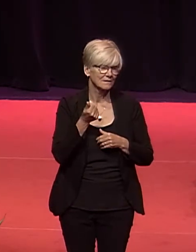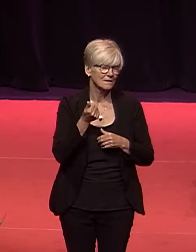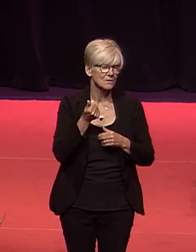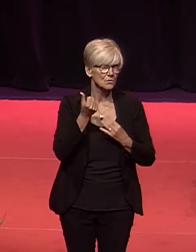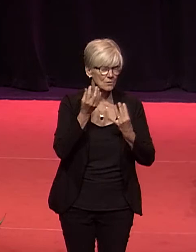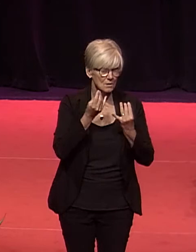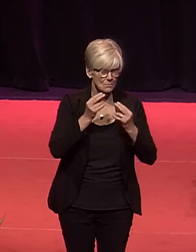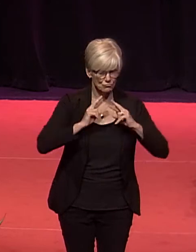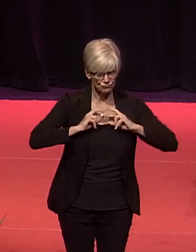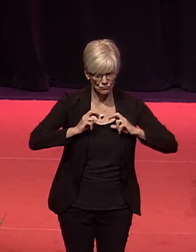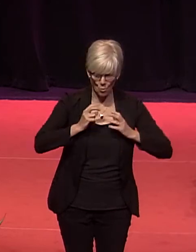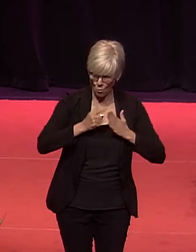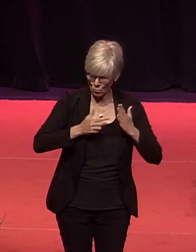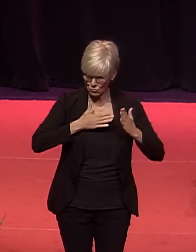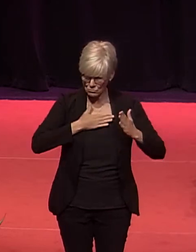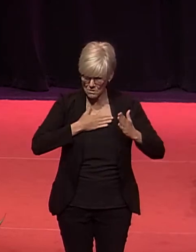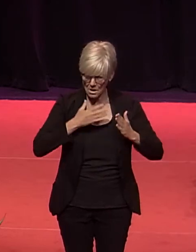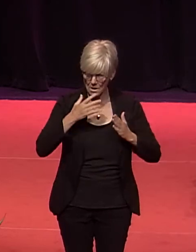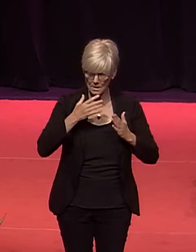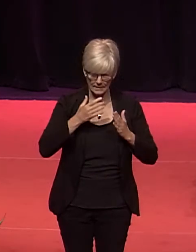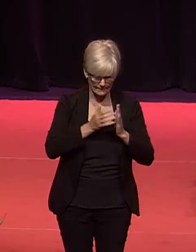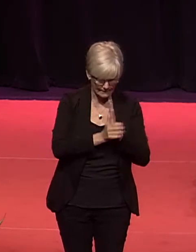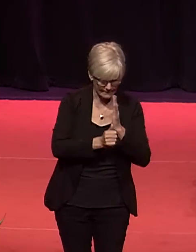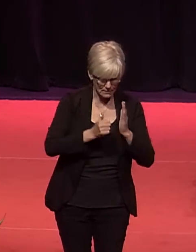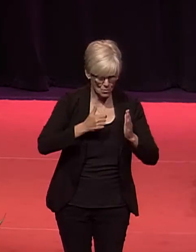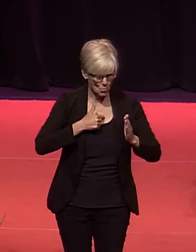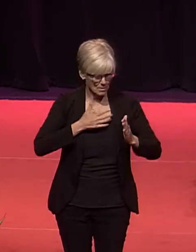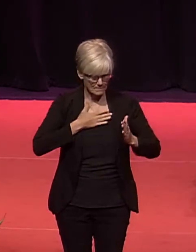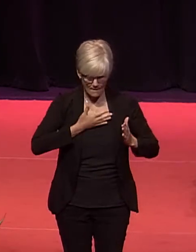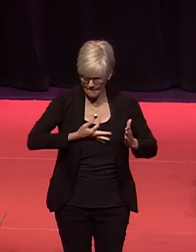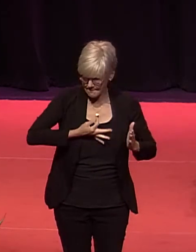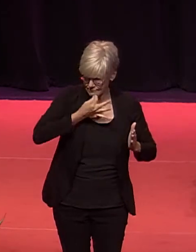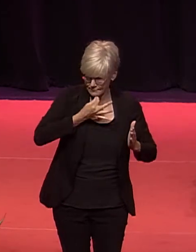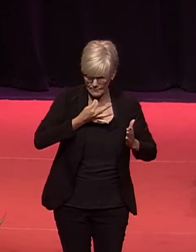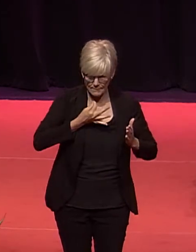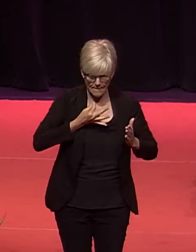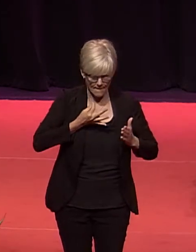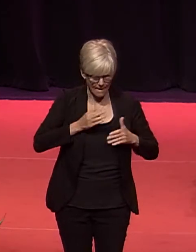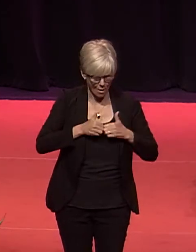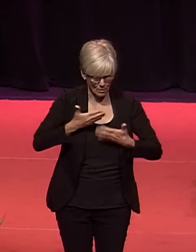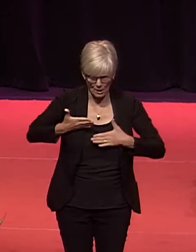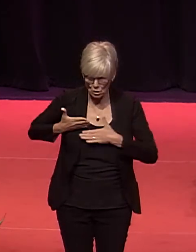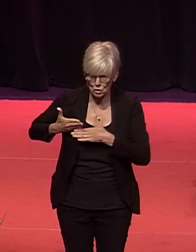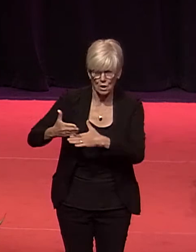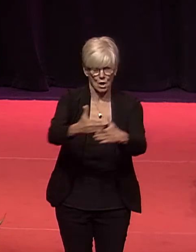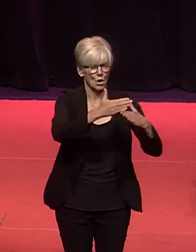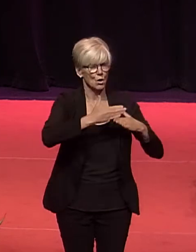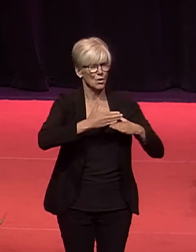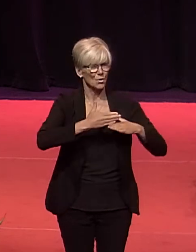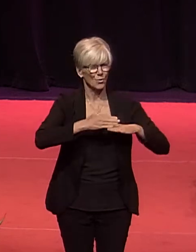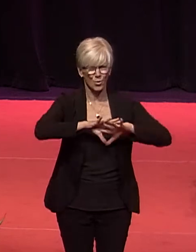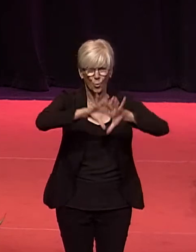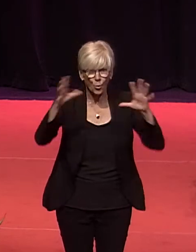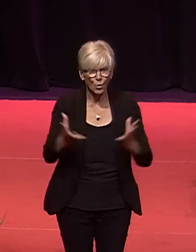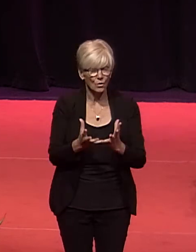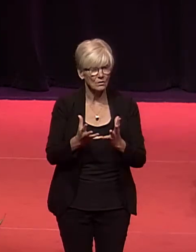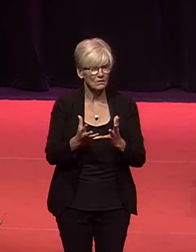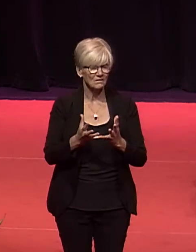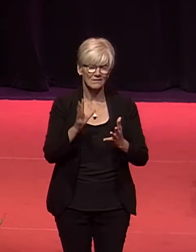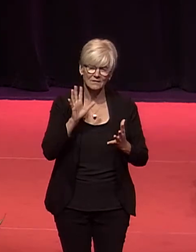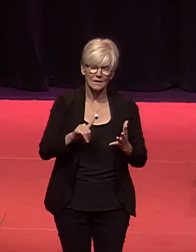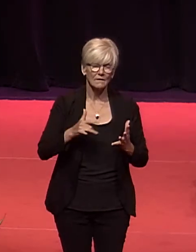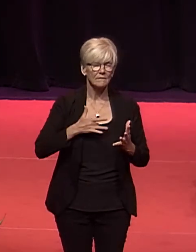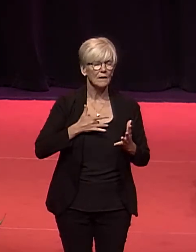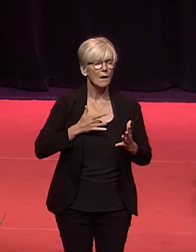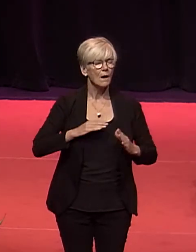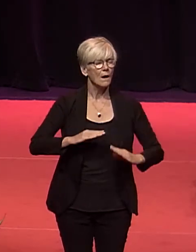to know what your gifts are so that you can share those gifts with the world. And that's where I think you get the greatest peace